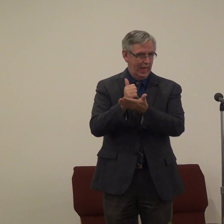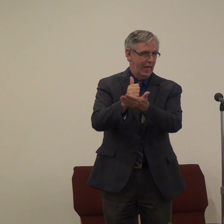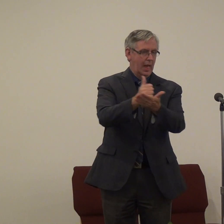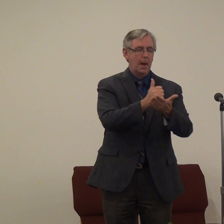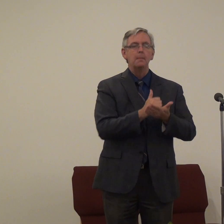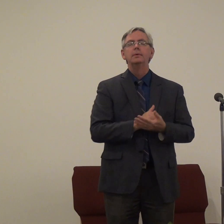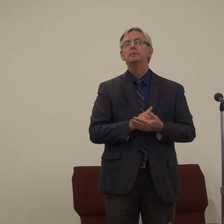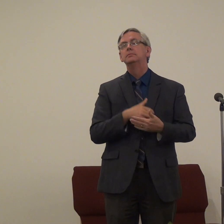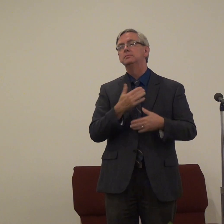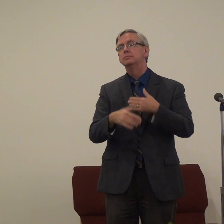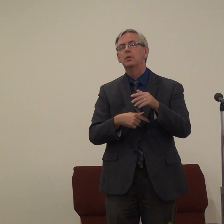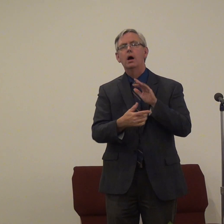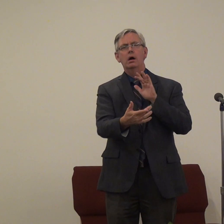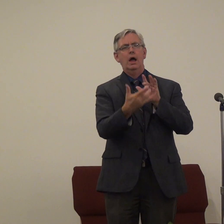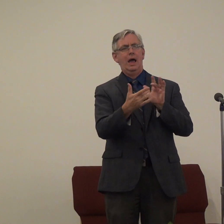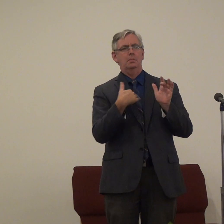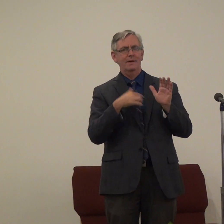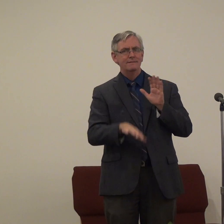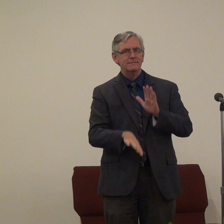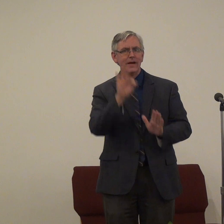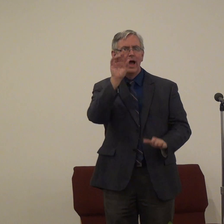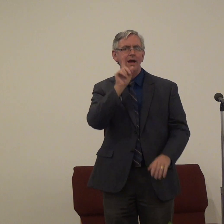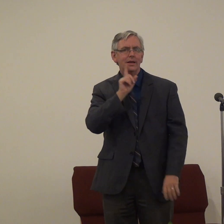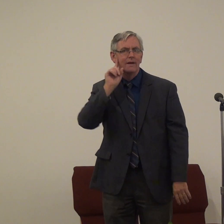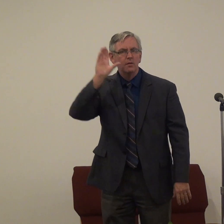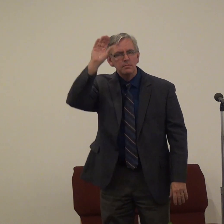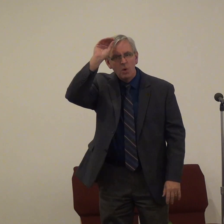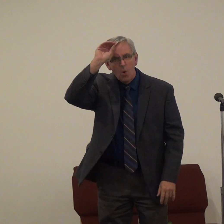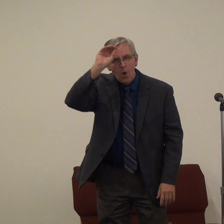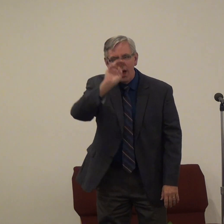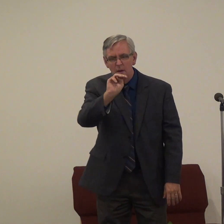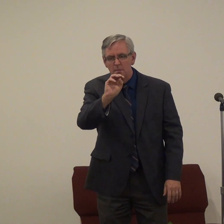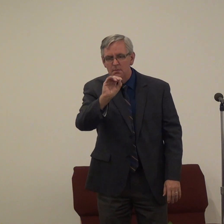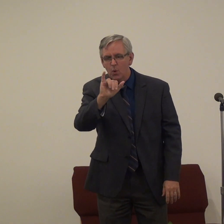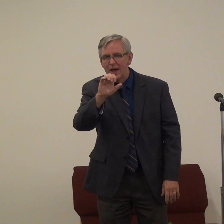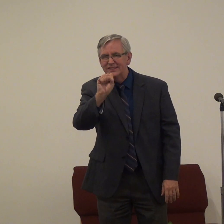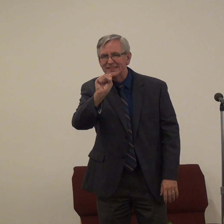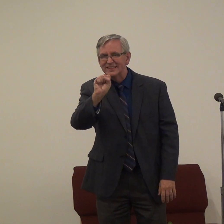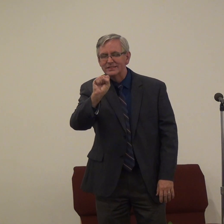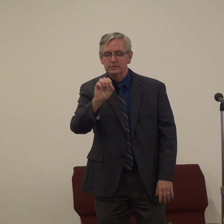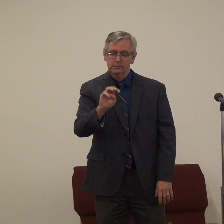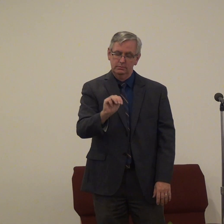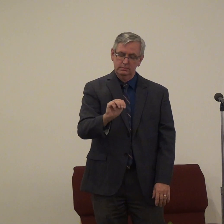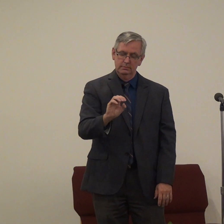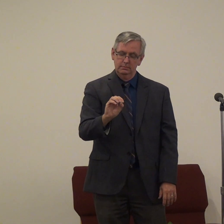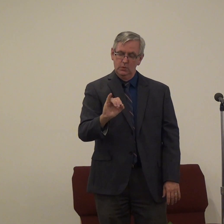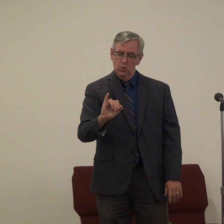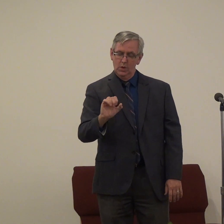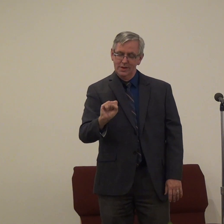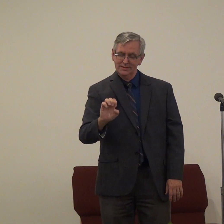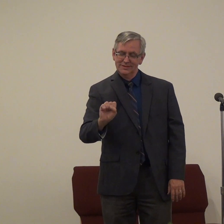churches there that they help in. And after a while, Heather contacted me and said, we found a little deaf boy named